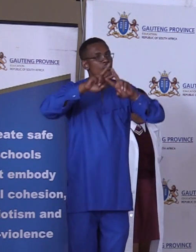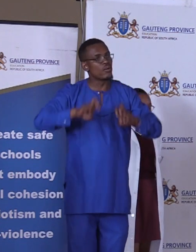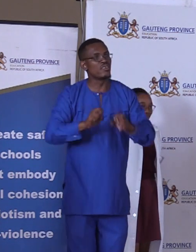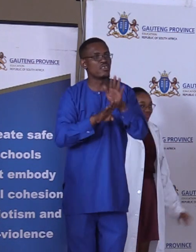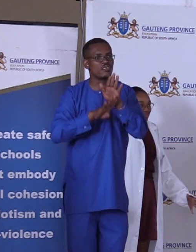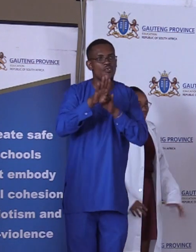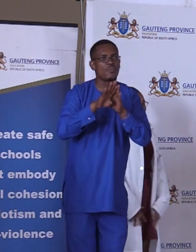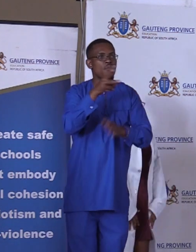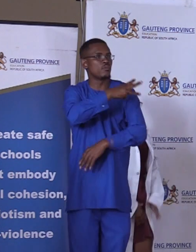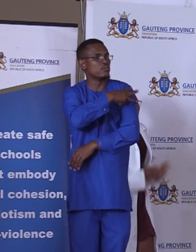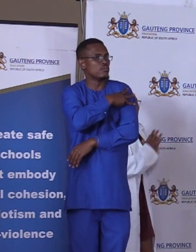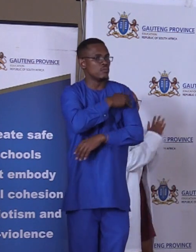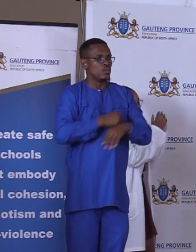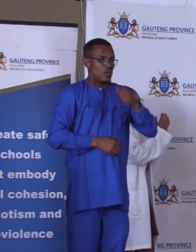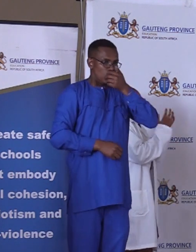development manager. Thank you.